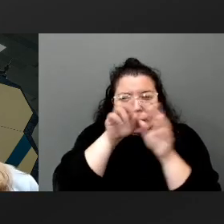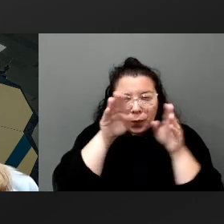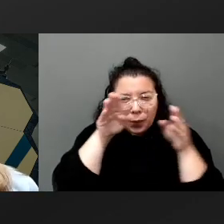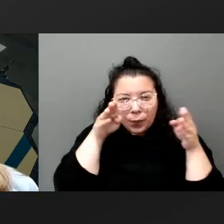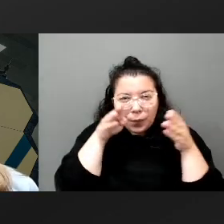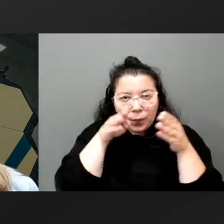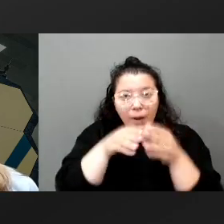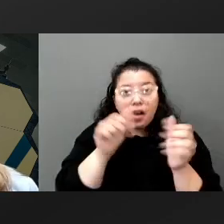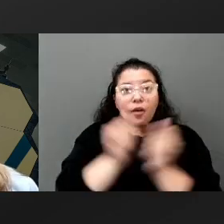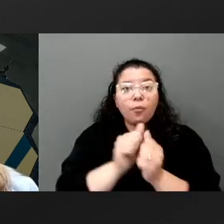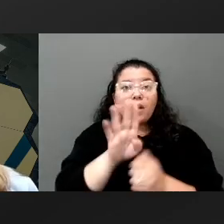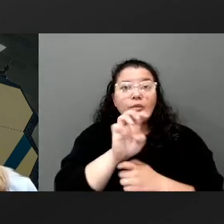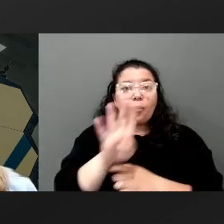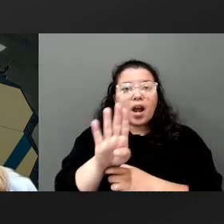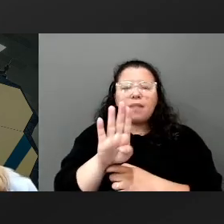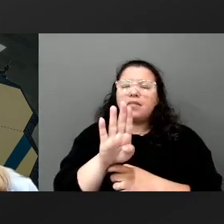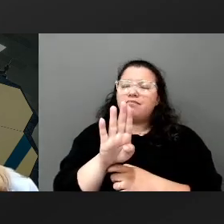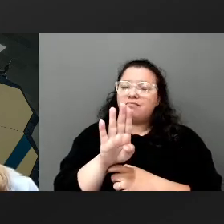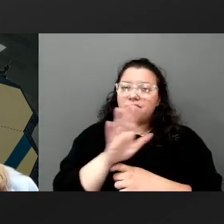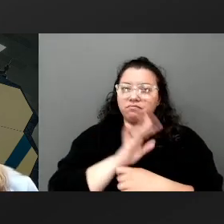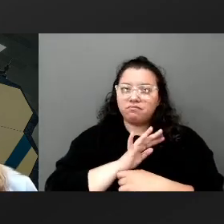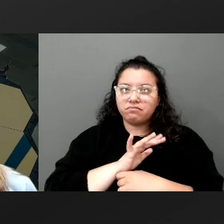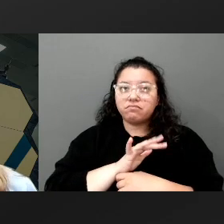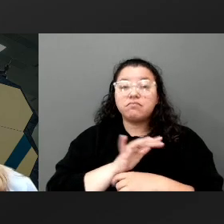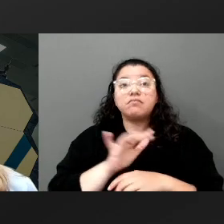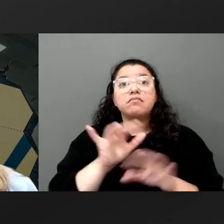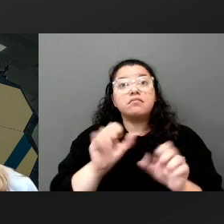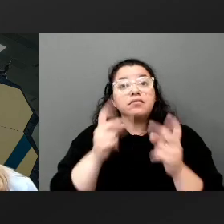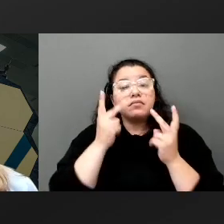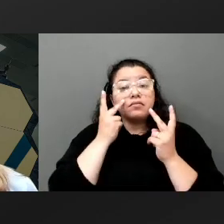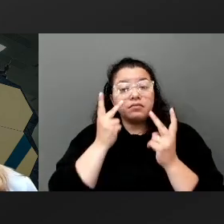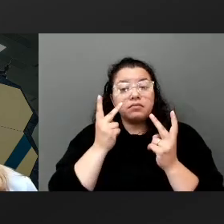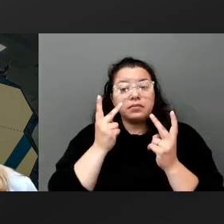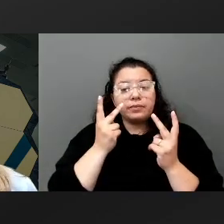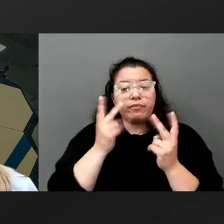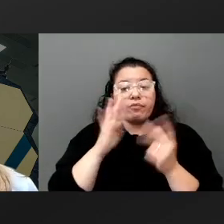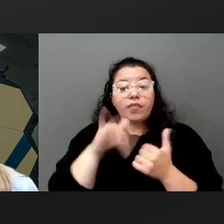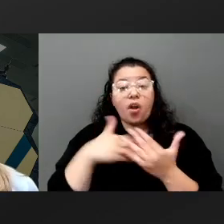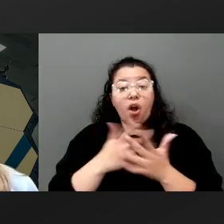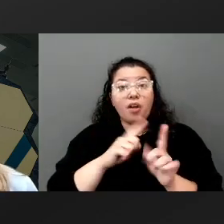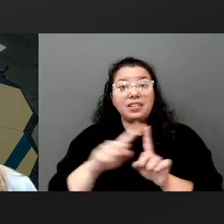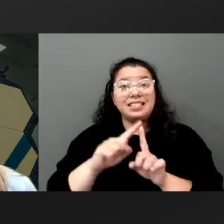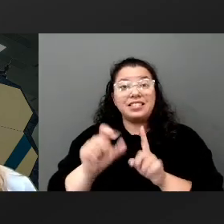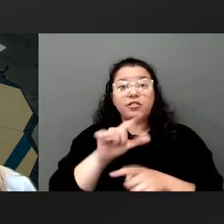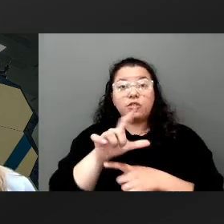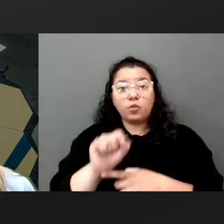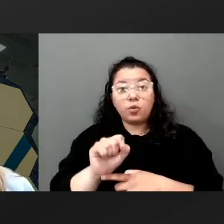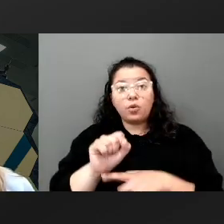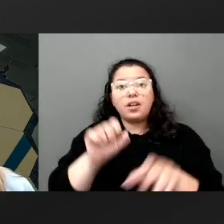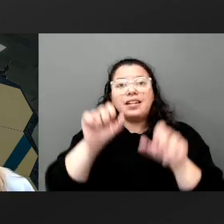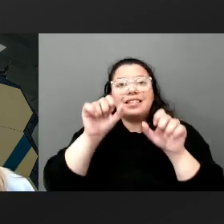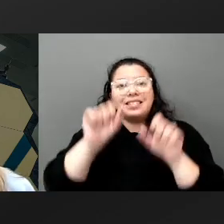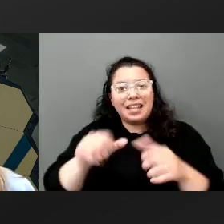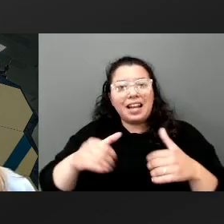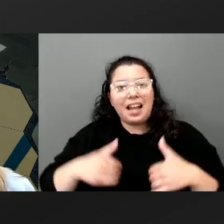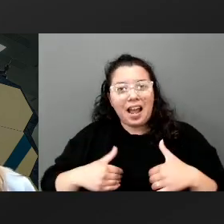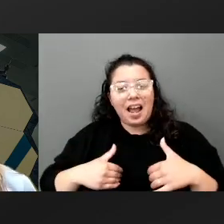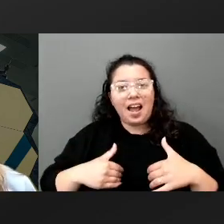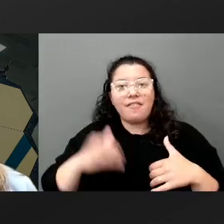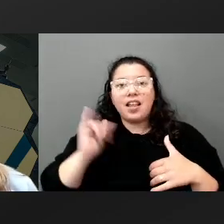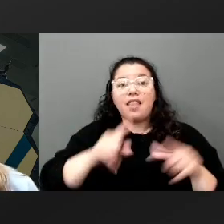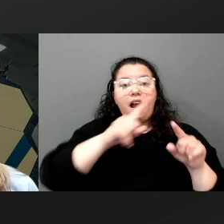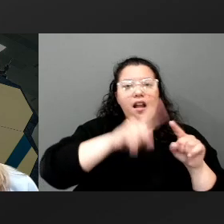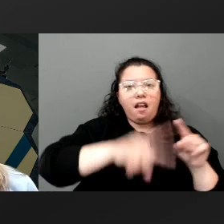Telescope. And not to mention that all of these instruments actually have the capability to do the spectroscopy that Nicole was just talking